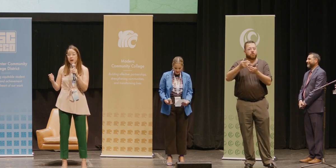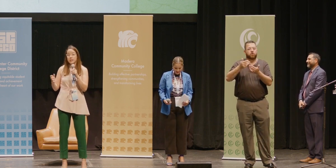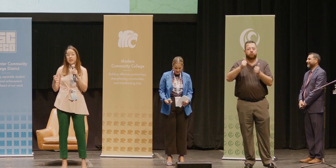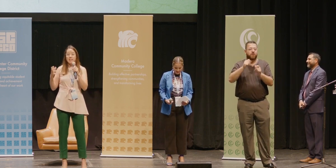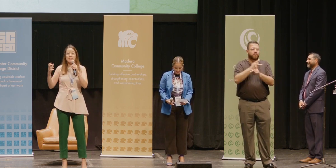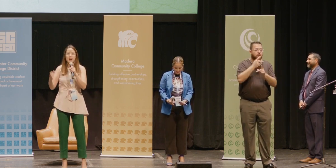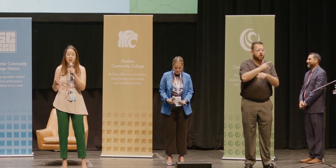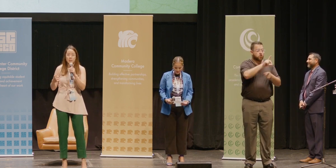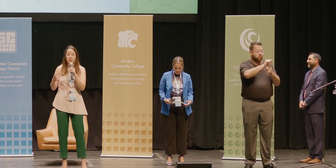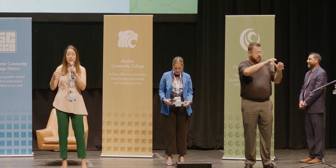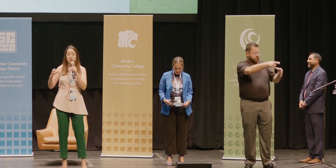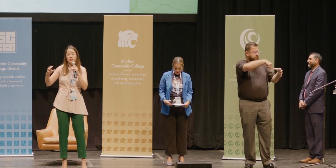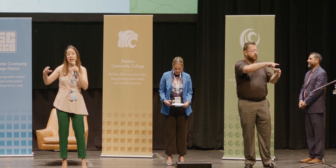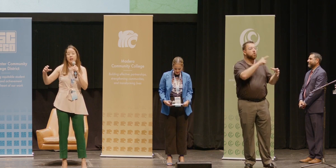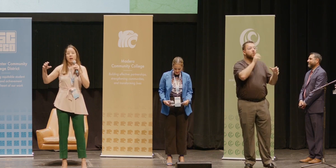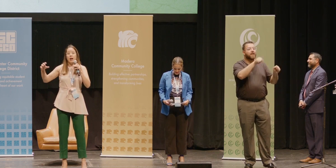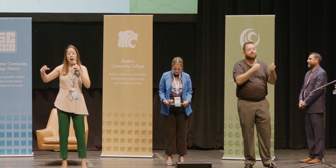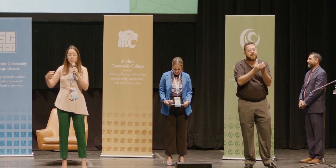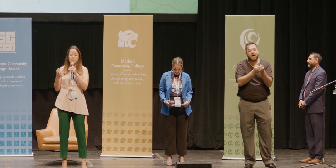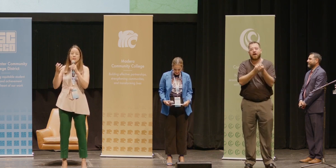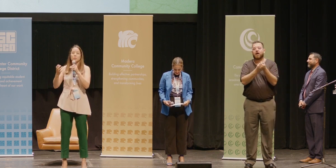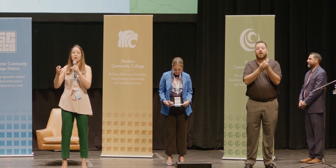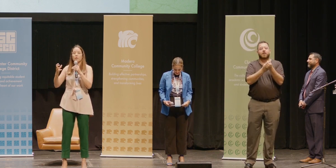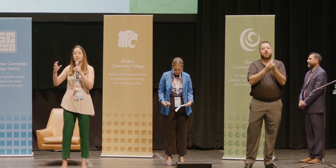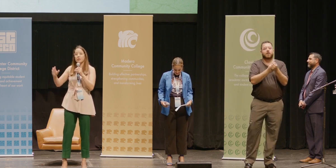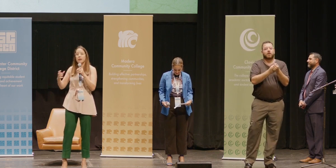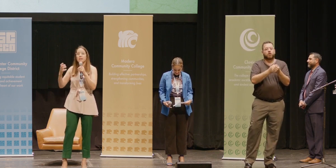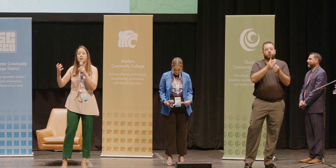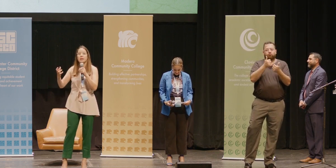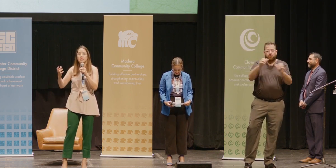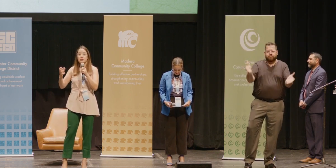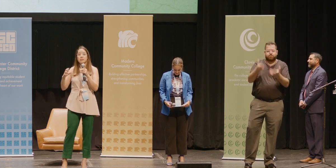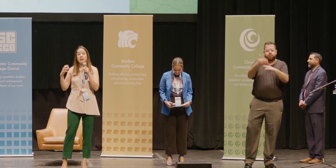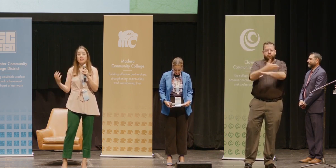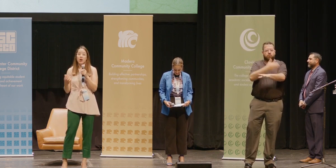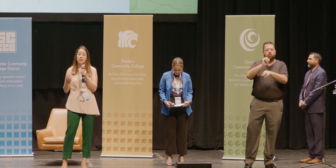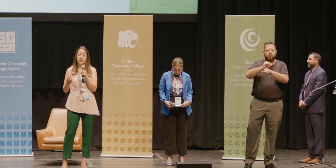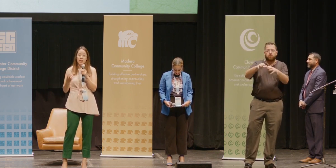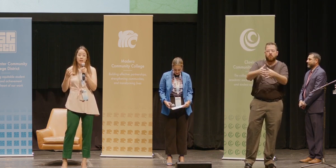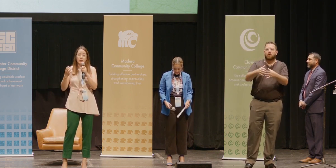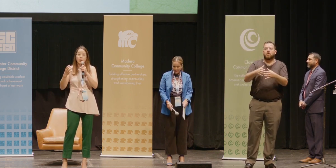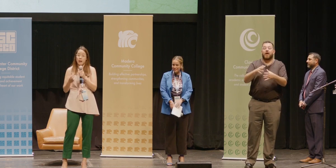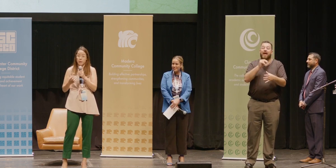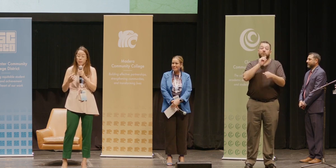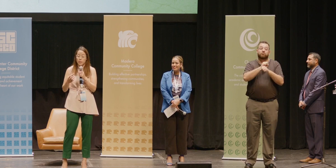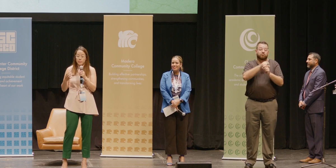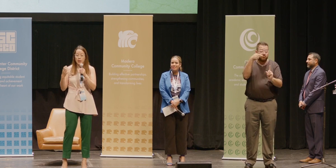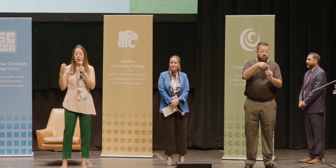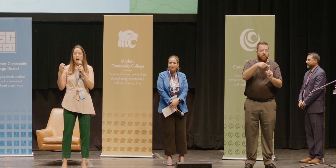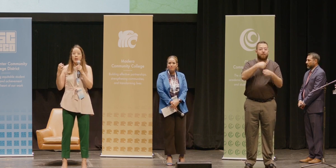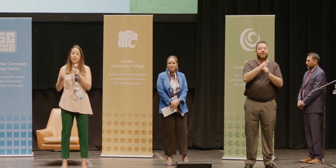finalists to fund these economic clusters that upskilled workforce, that created new industries, and at the heart of it were